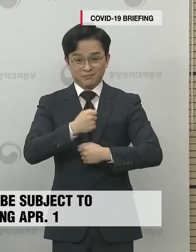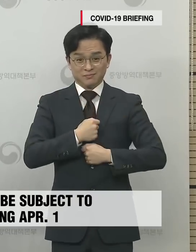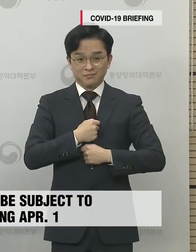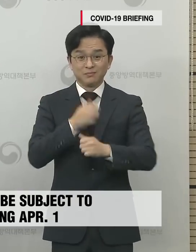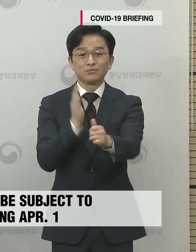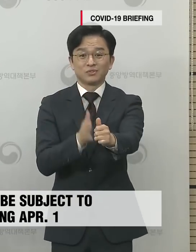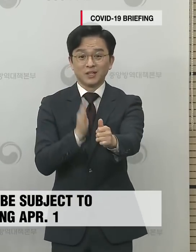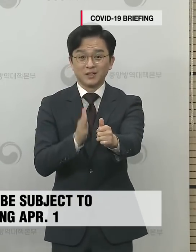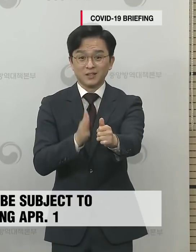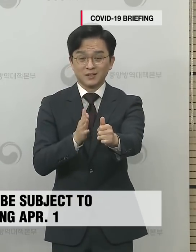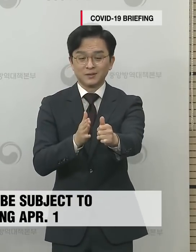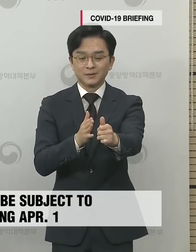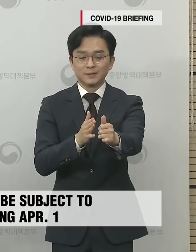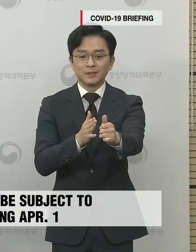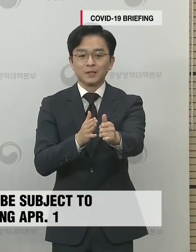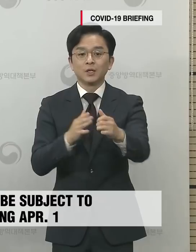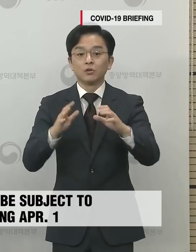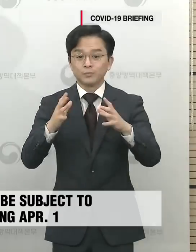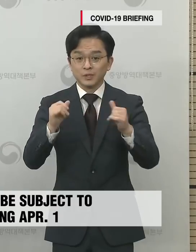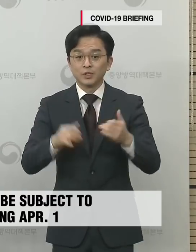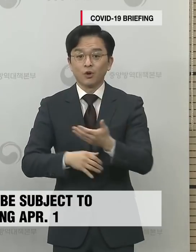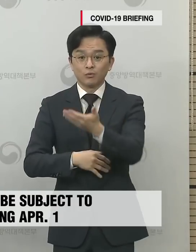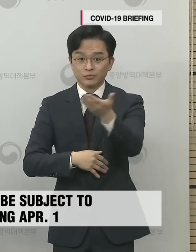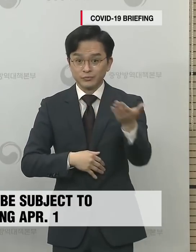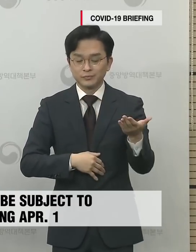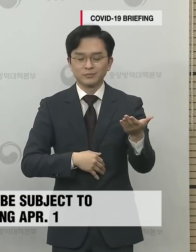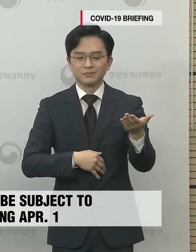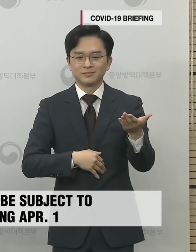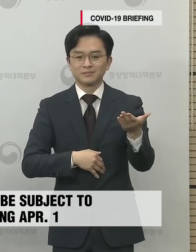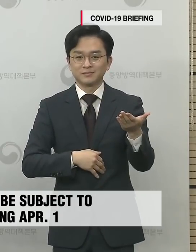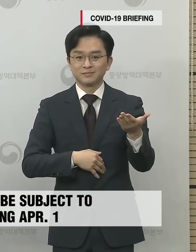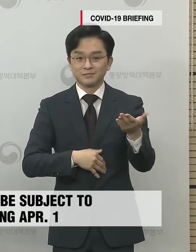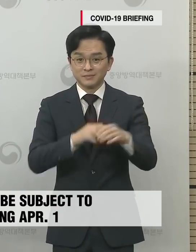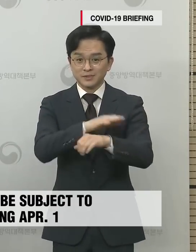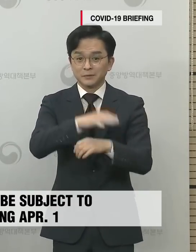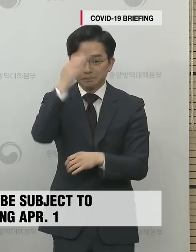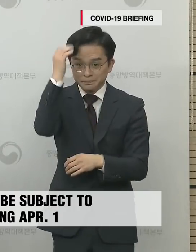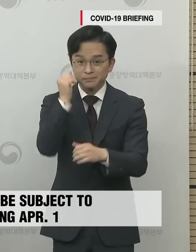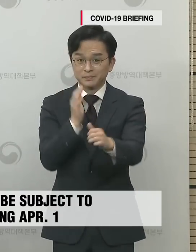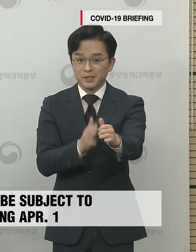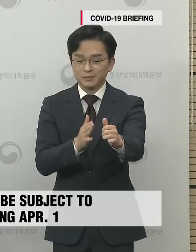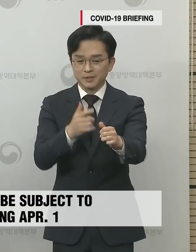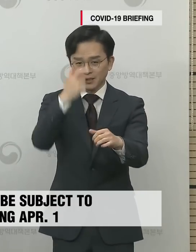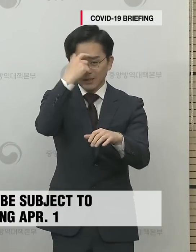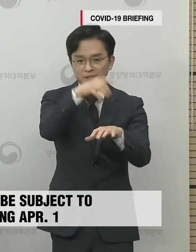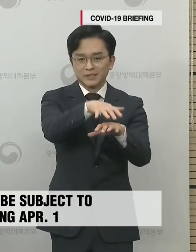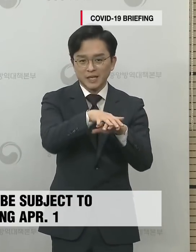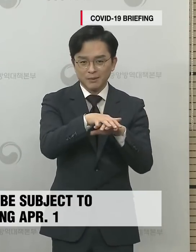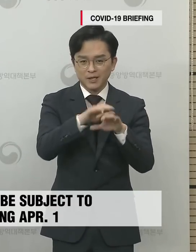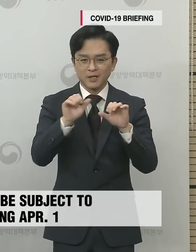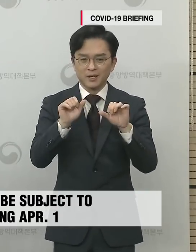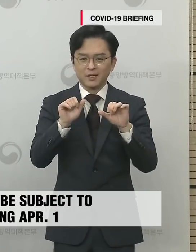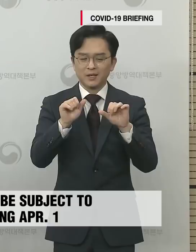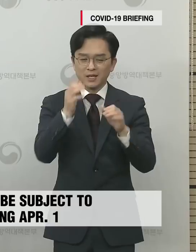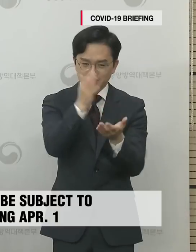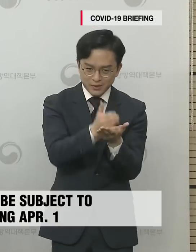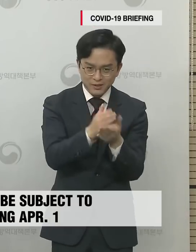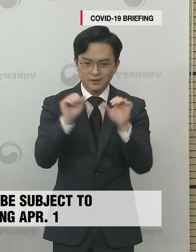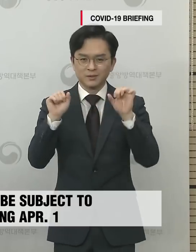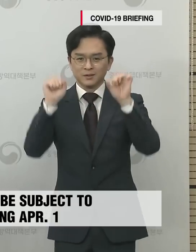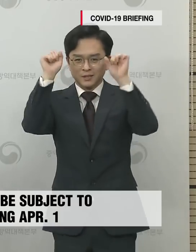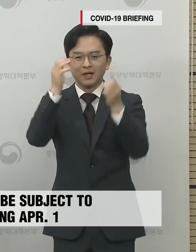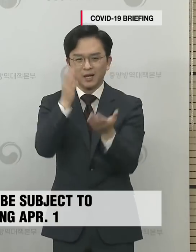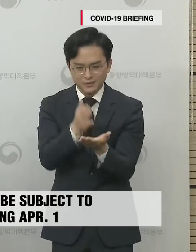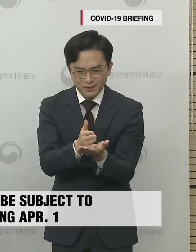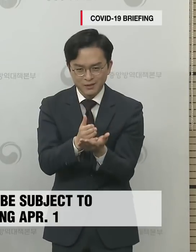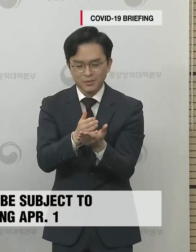to urge our public to refrain from religious activities or indoor fitnesses or sports facilities